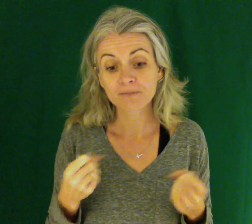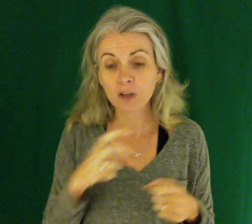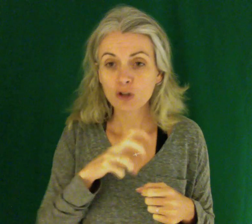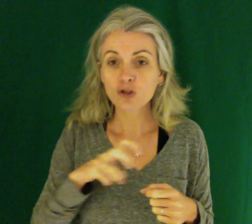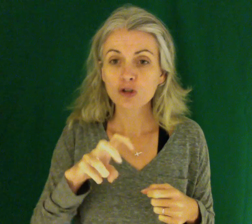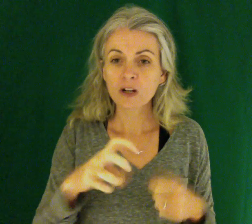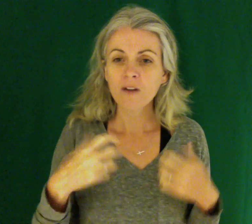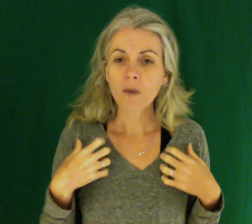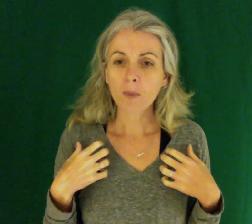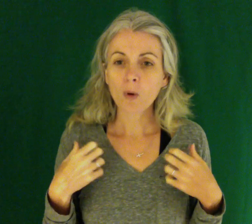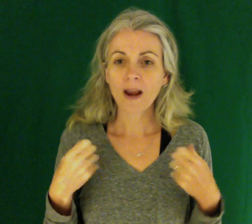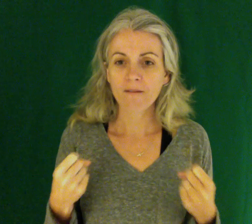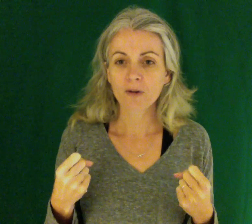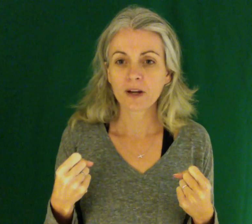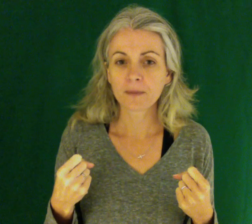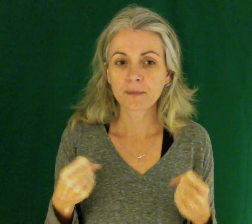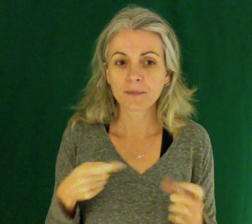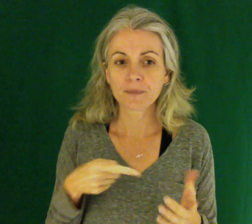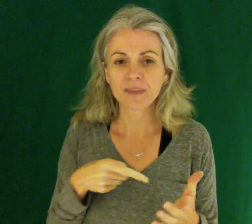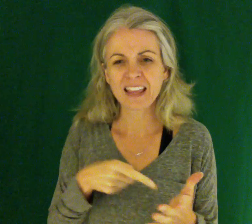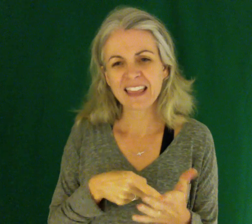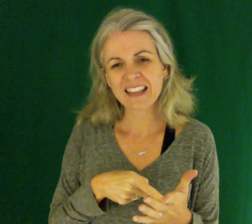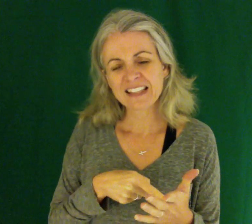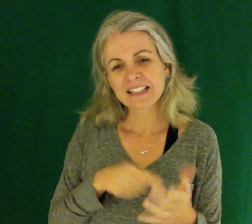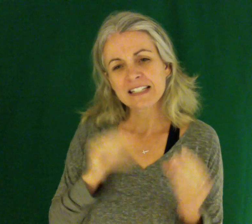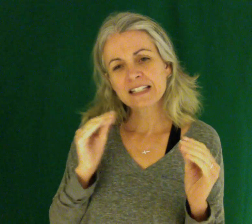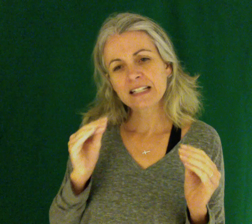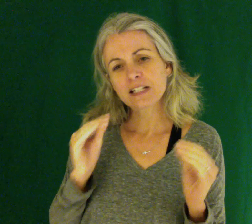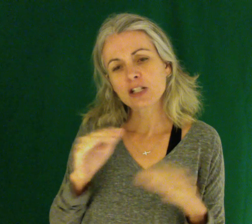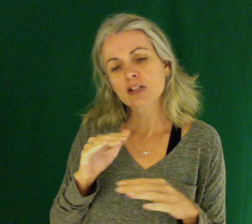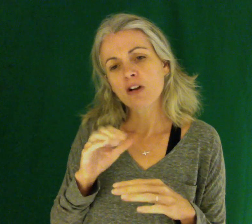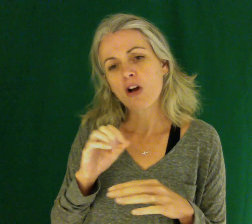bravery. In these particular teachings on moving,